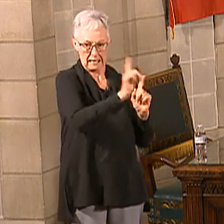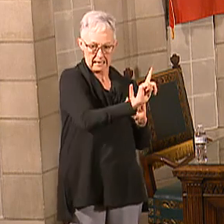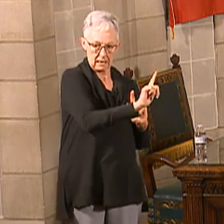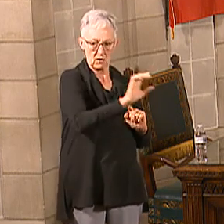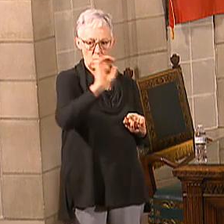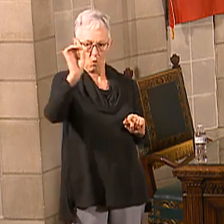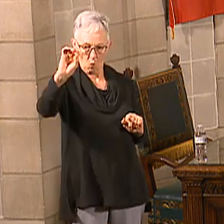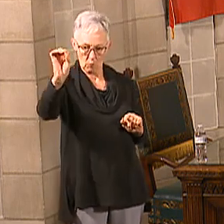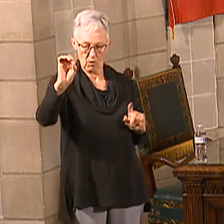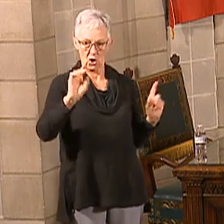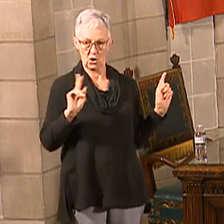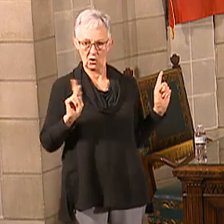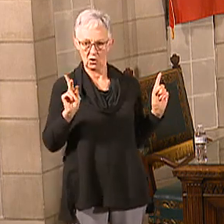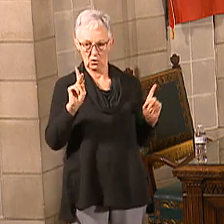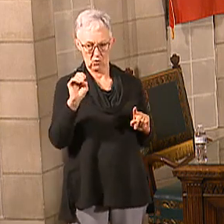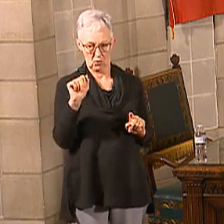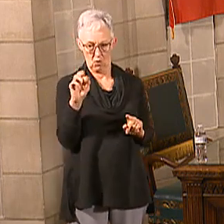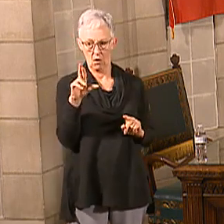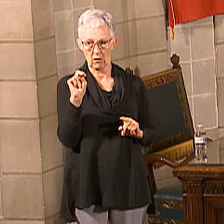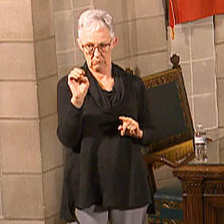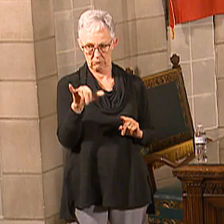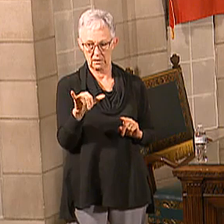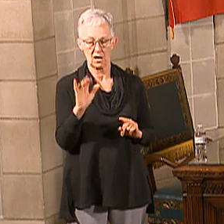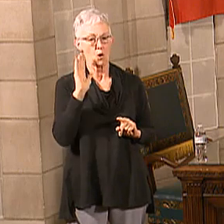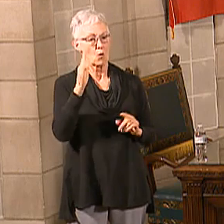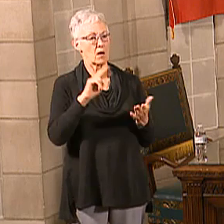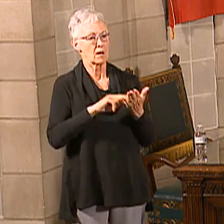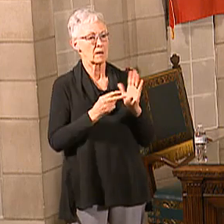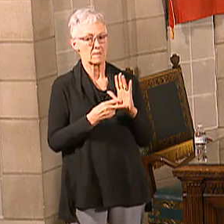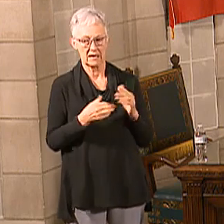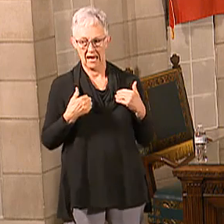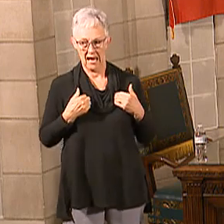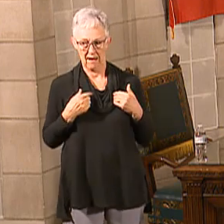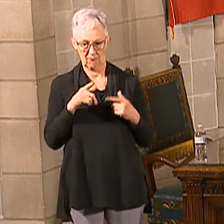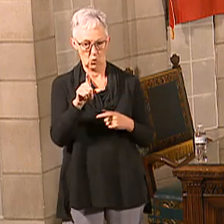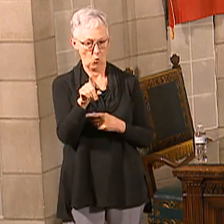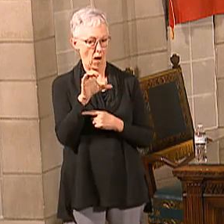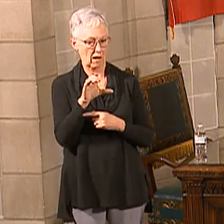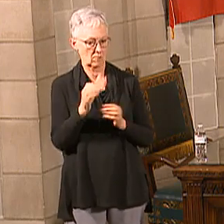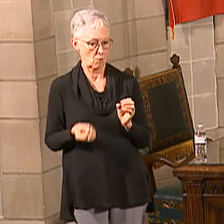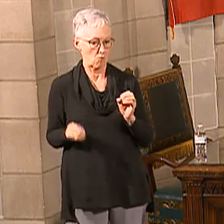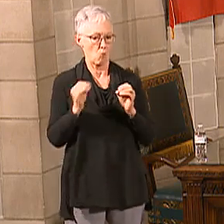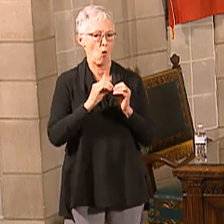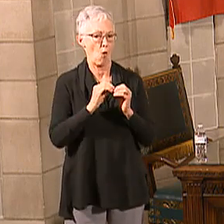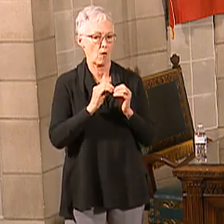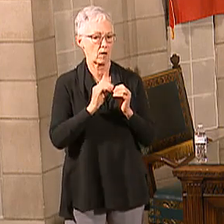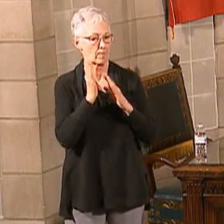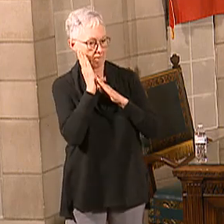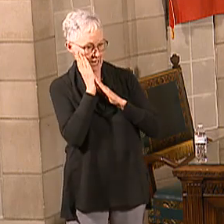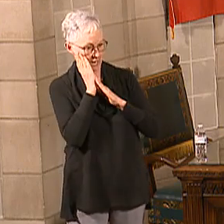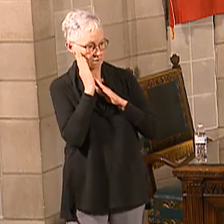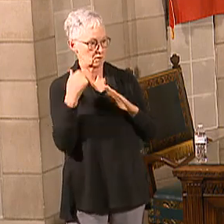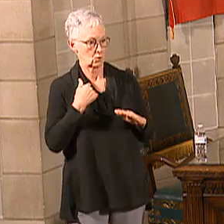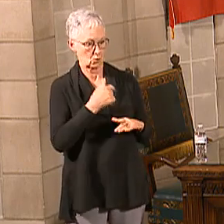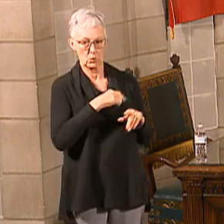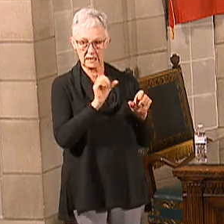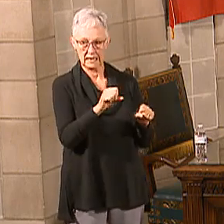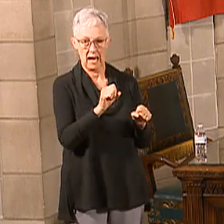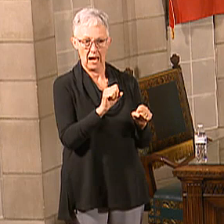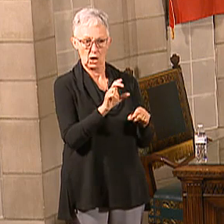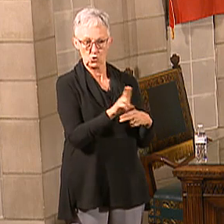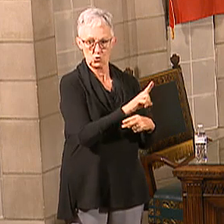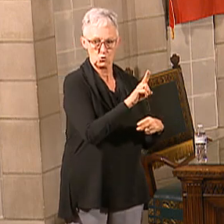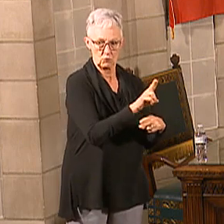will create about 2,100 new beds, or 100 beds that we will have access to, And the plan for these beds is to be able to use them